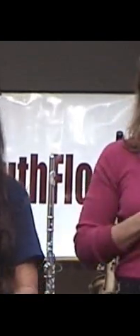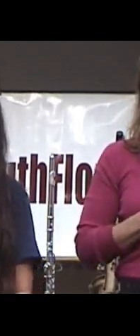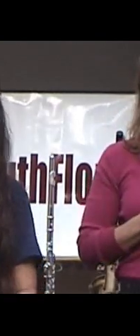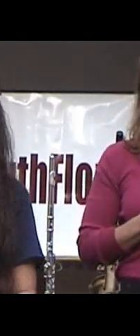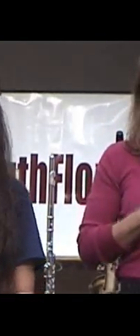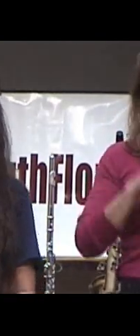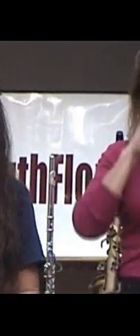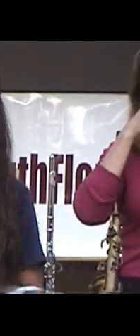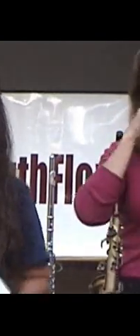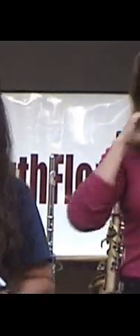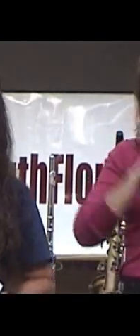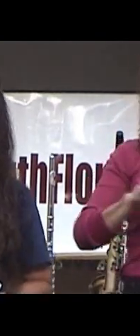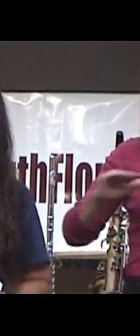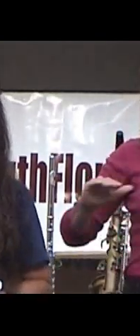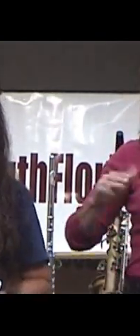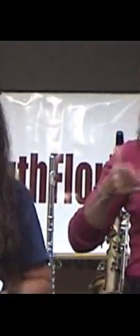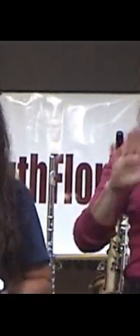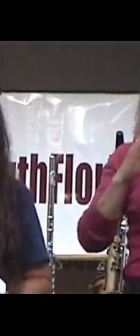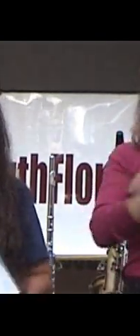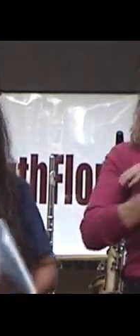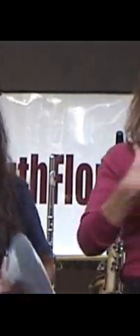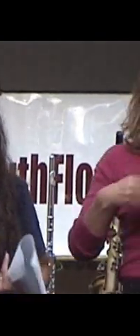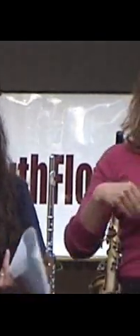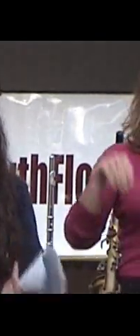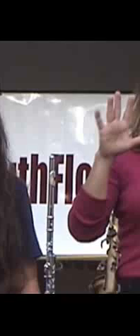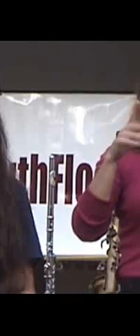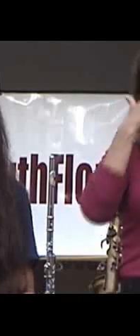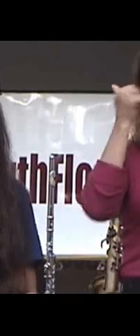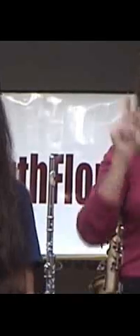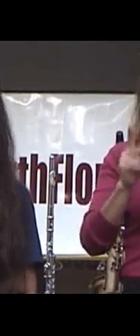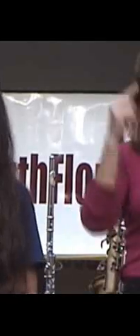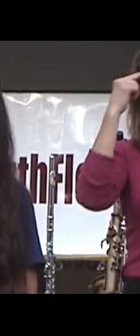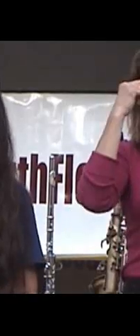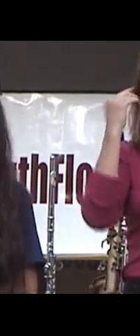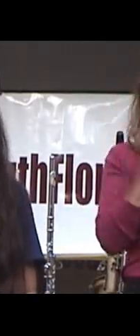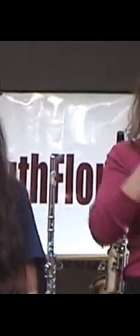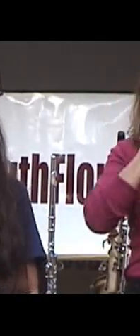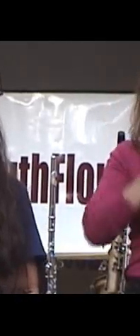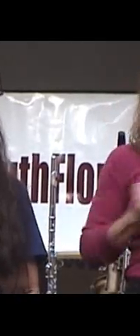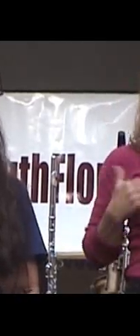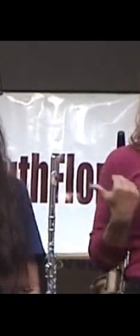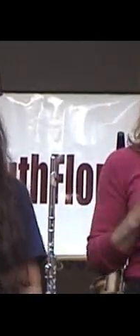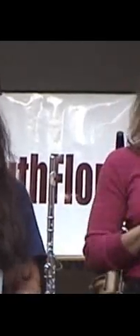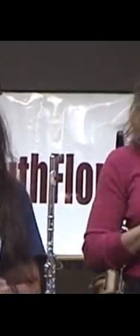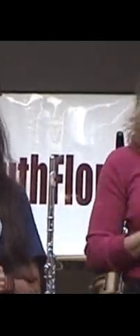Kids, are we going to let our country be sacrificed because of what people think because of our age?